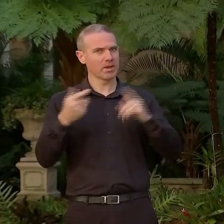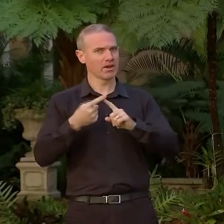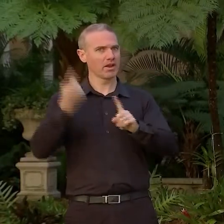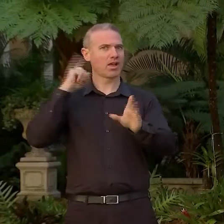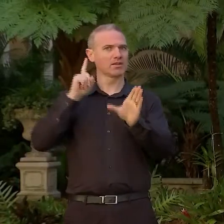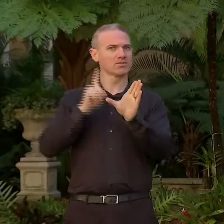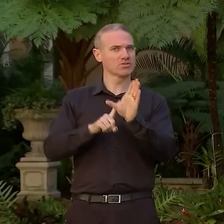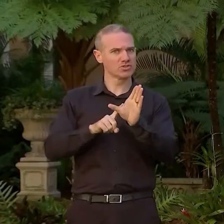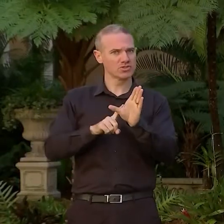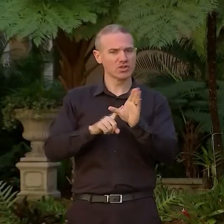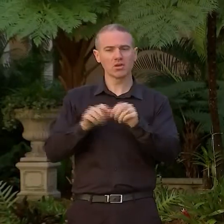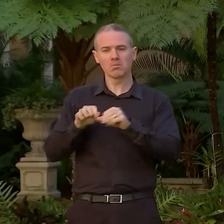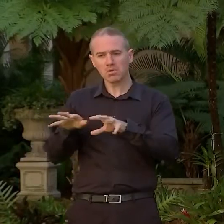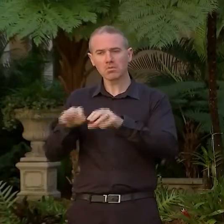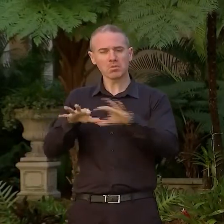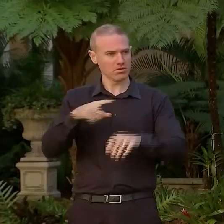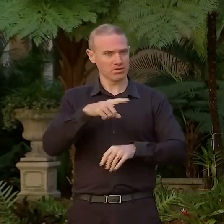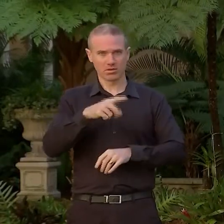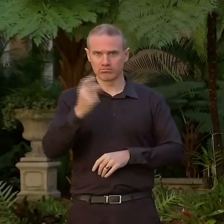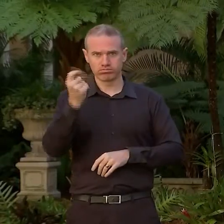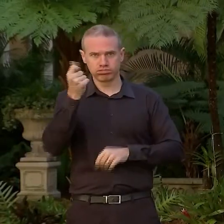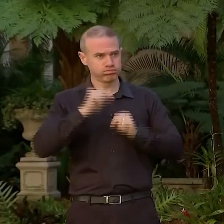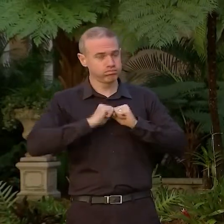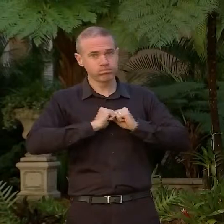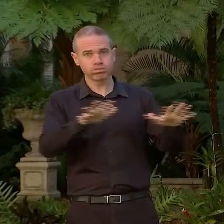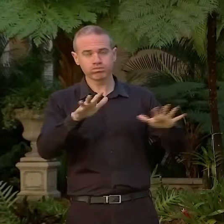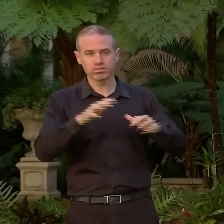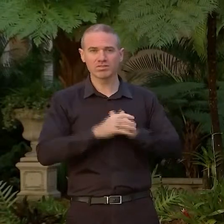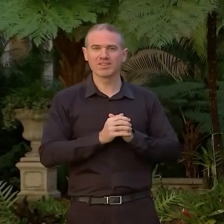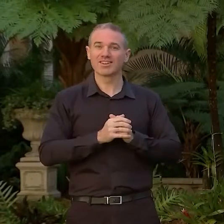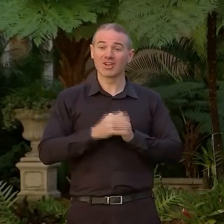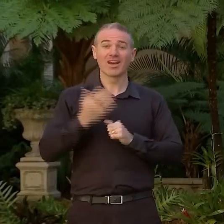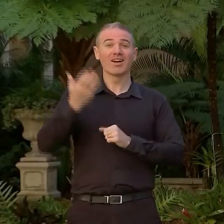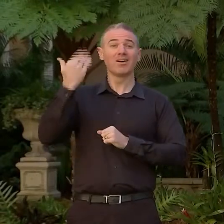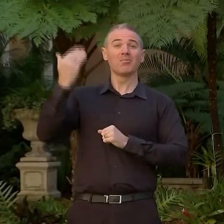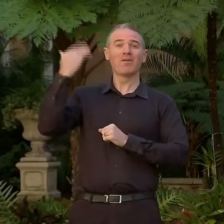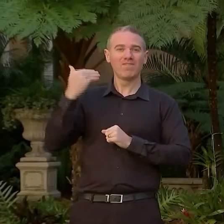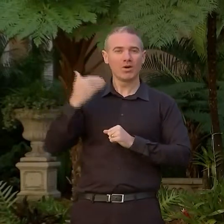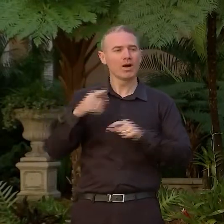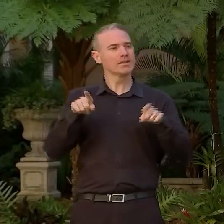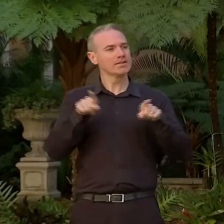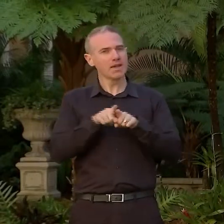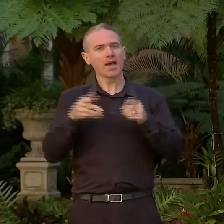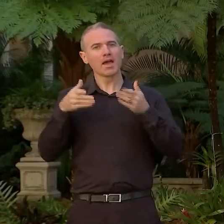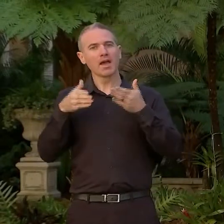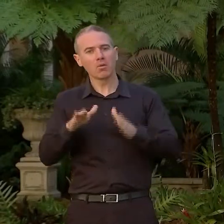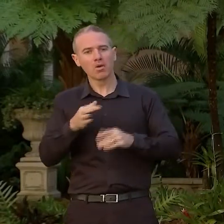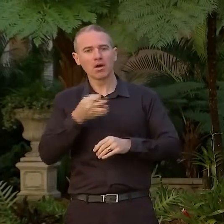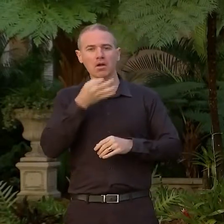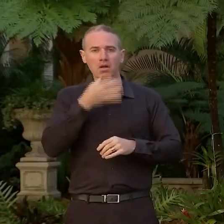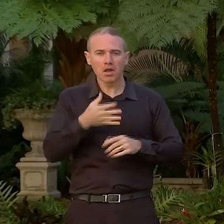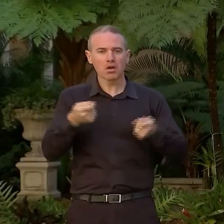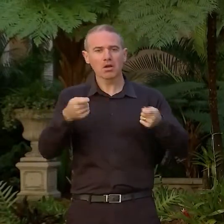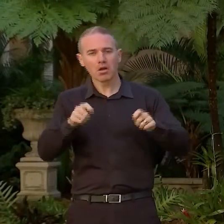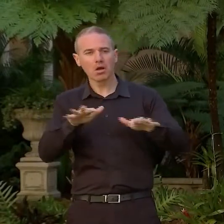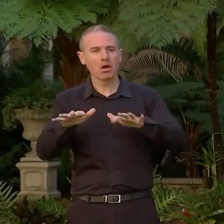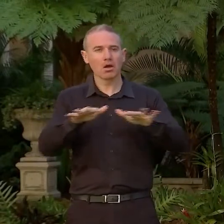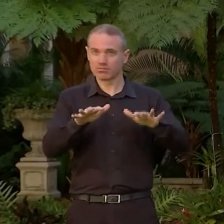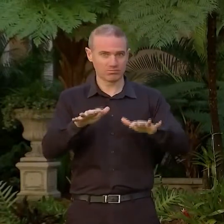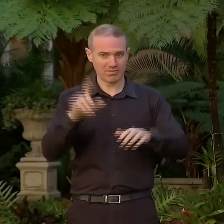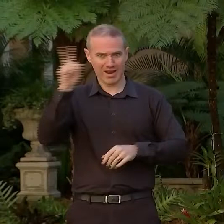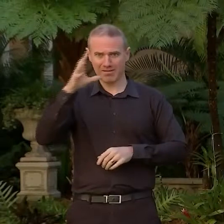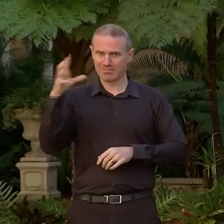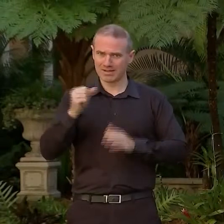very confusing for people, but we can't use the same strategies we used last year. We've really got to ramp them up.